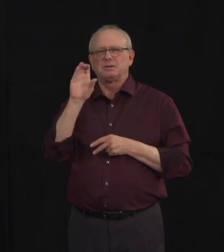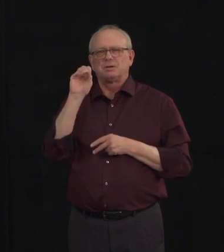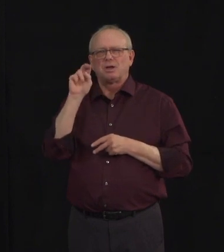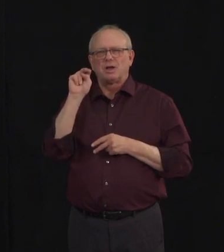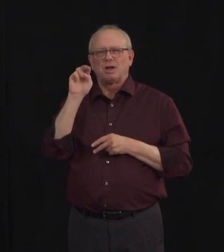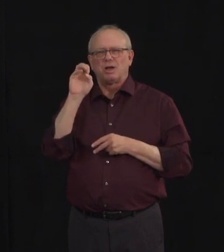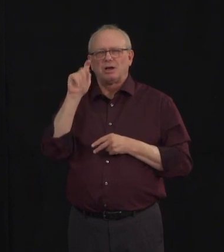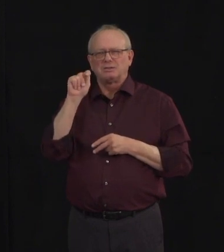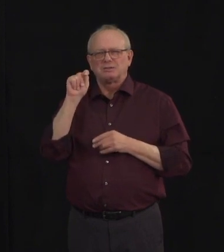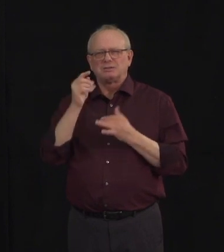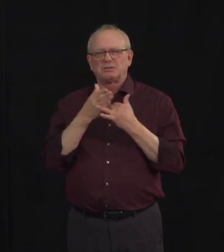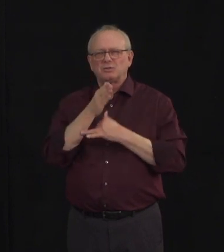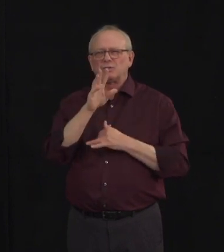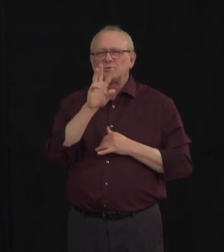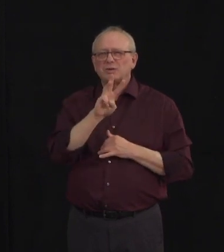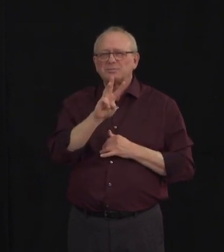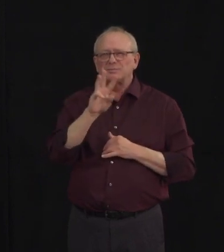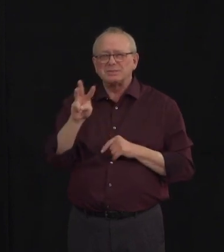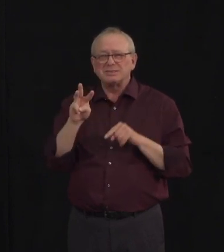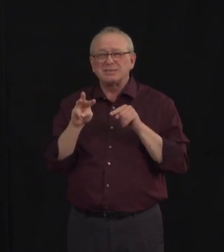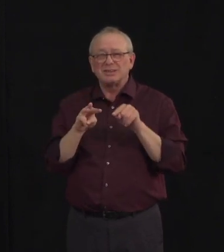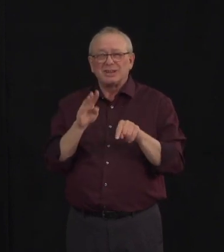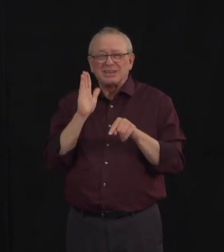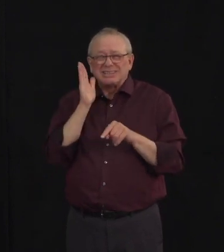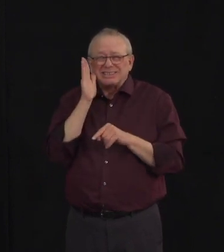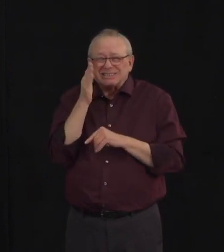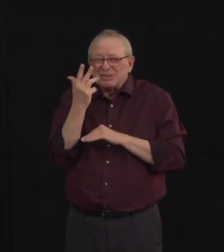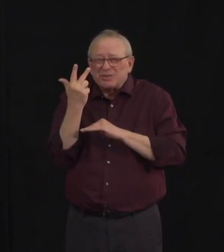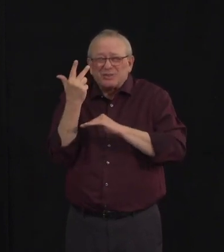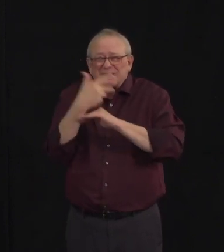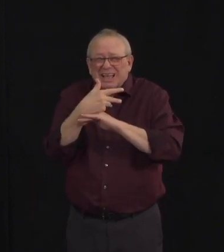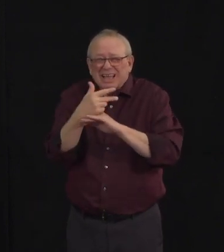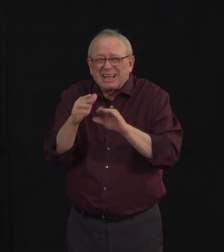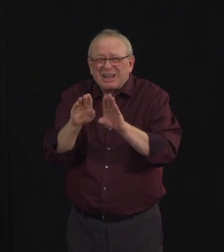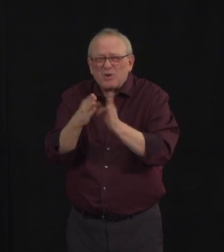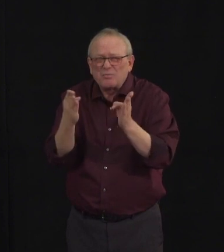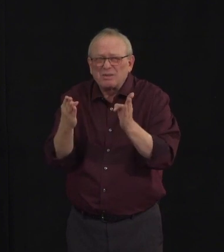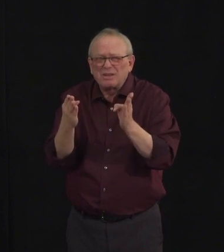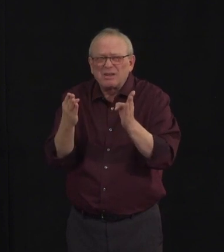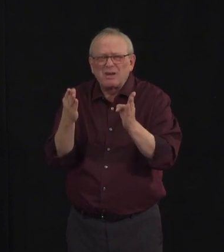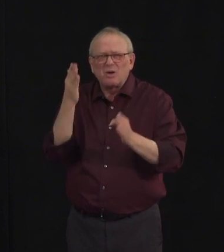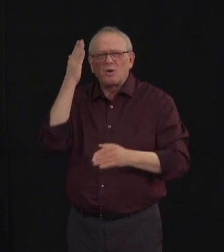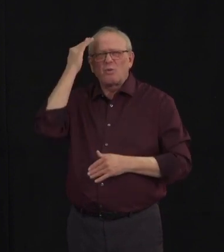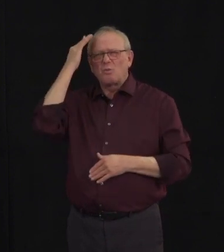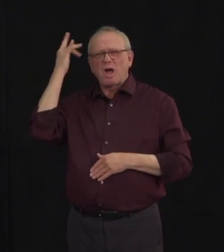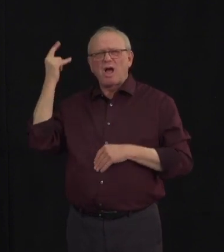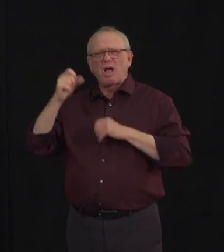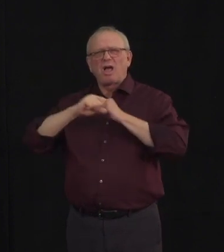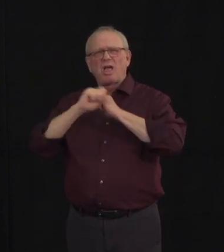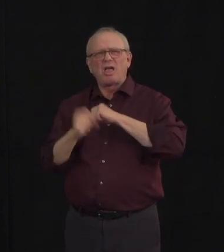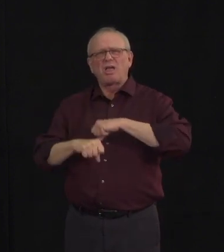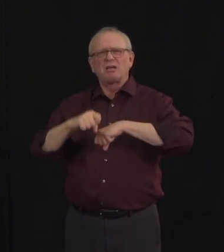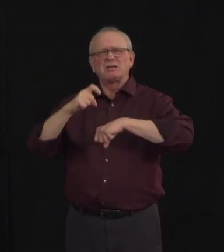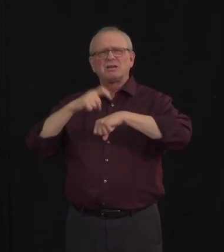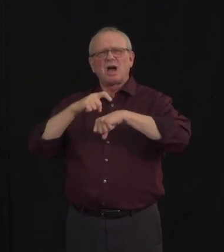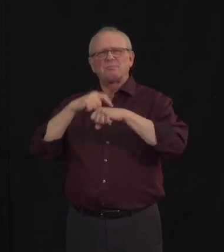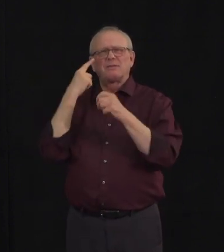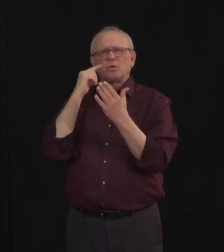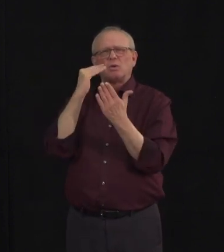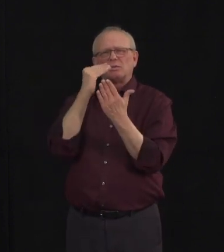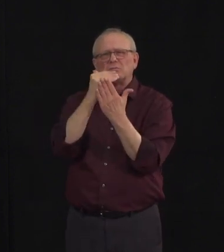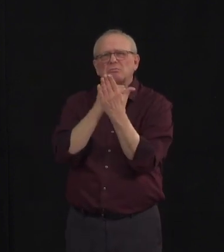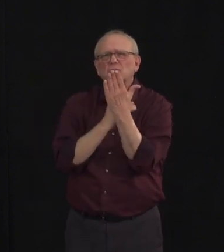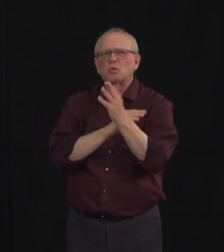take so long to make this information available to businesses across many sectors? And how can you be confident that all the businesses